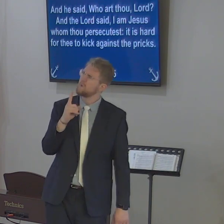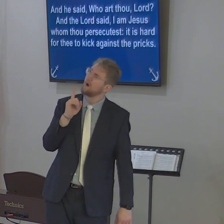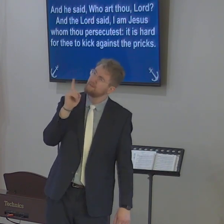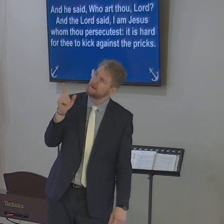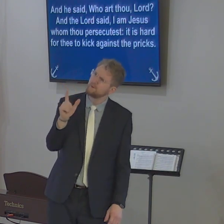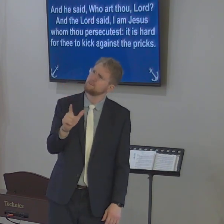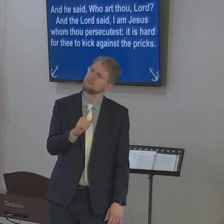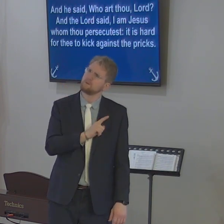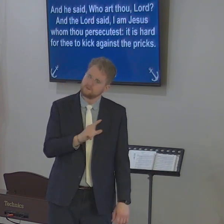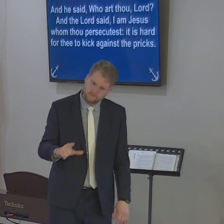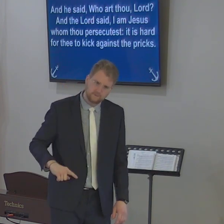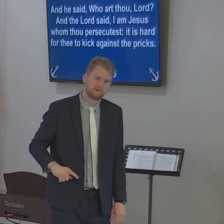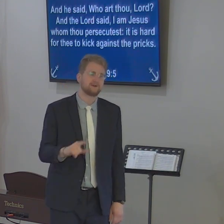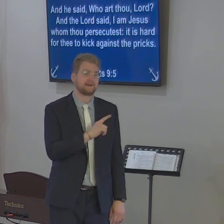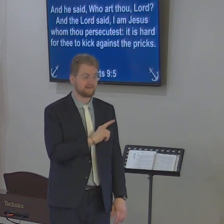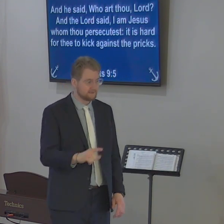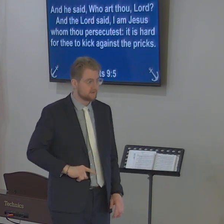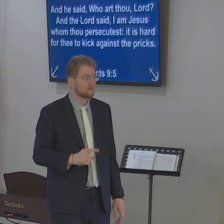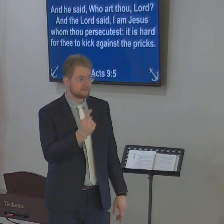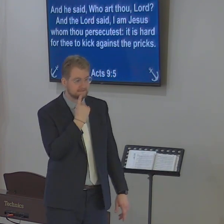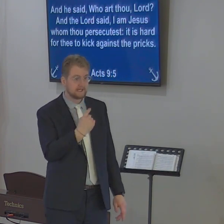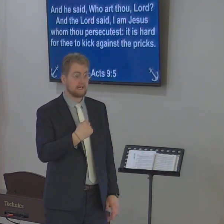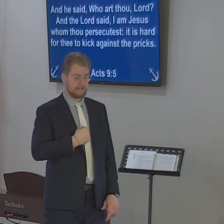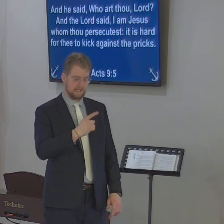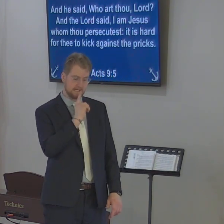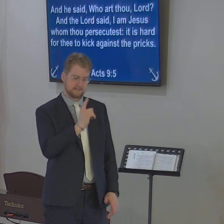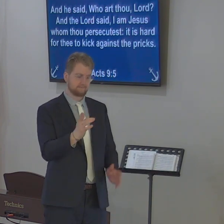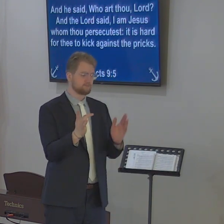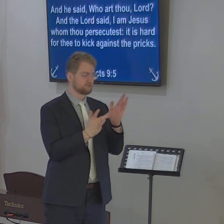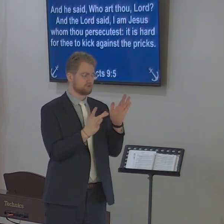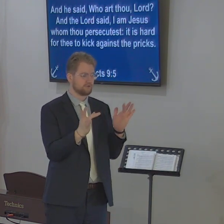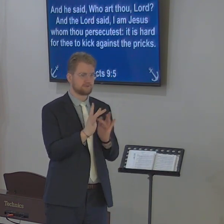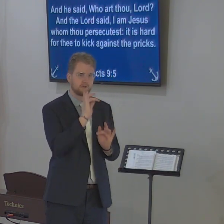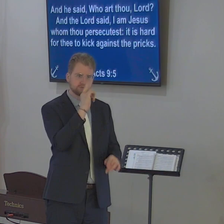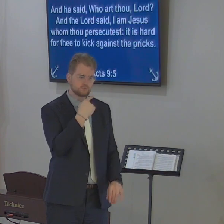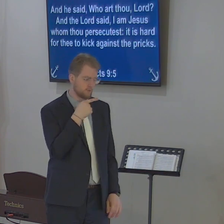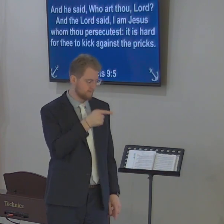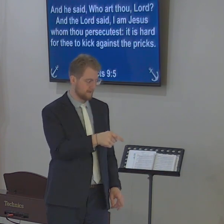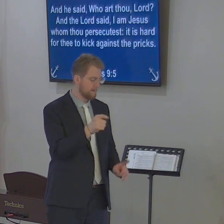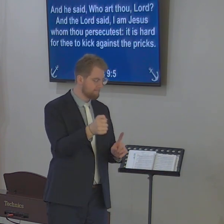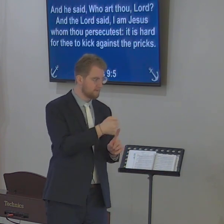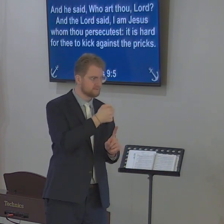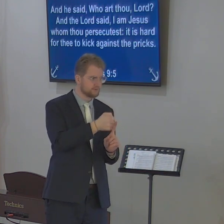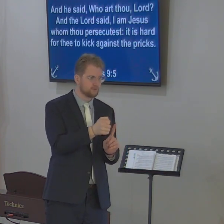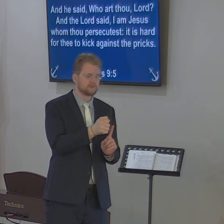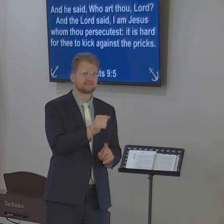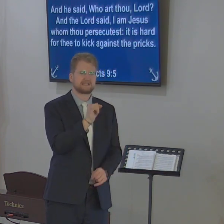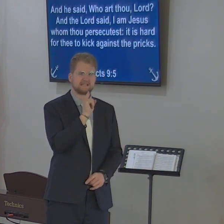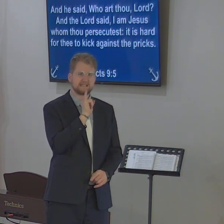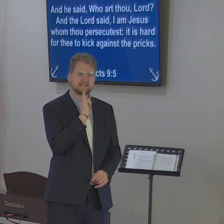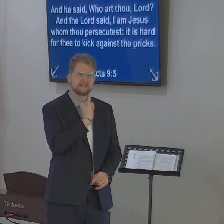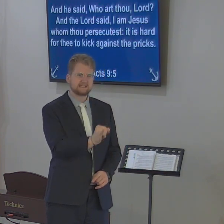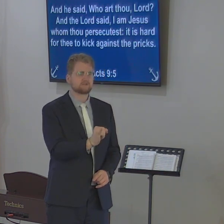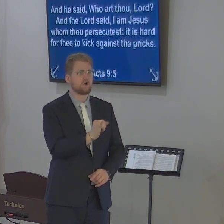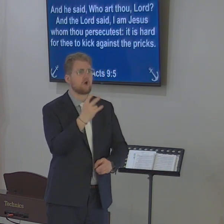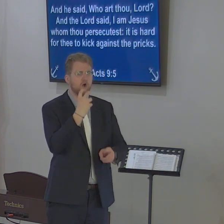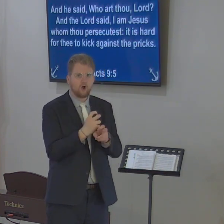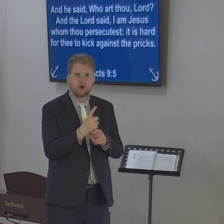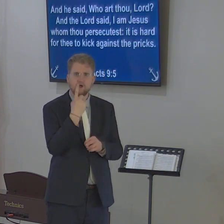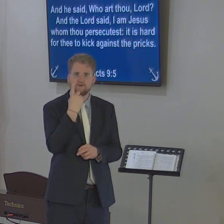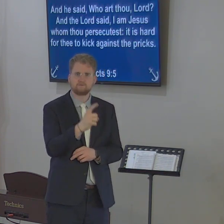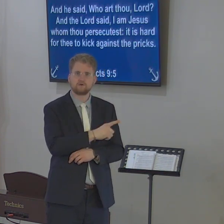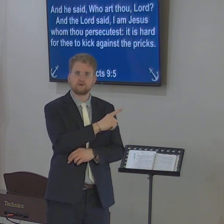Lord? And the Lord said, I am Jesus, whom thou persecutest. It is hard for thee to